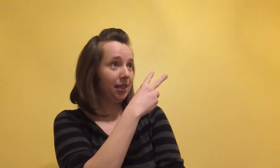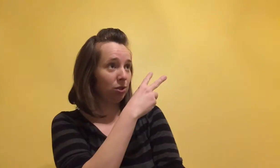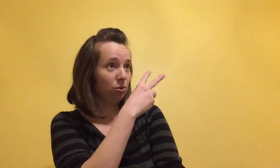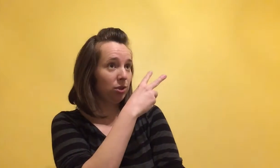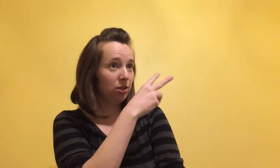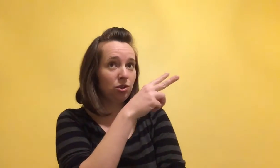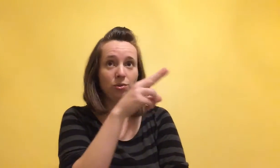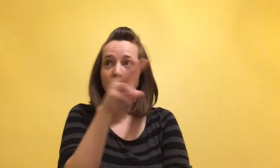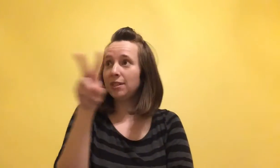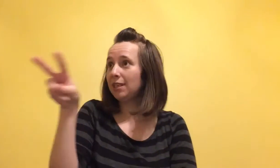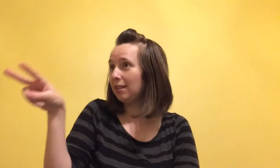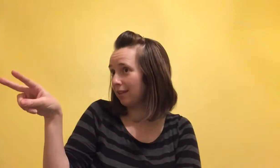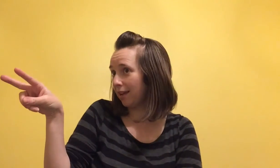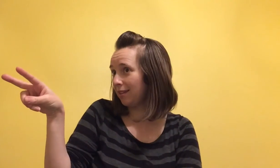so did you see that